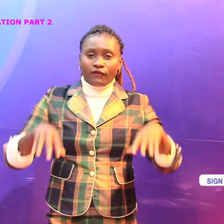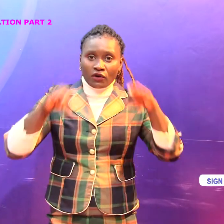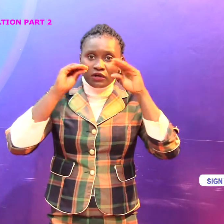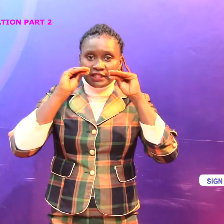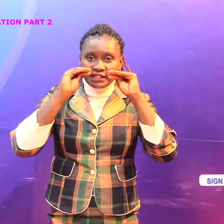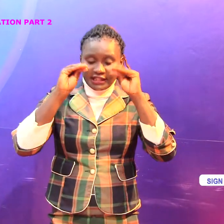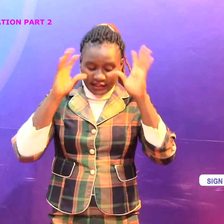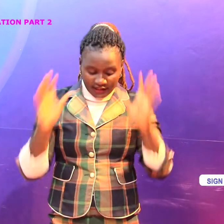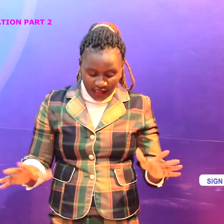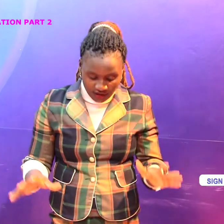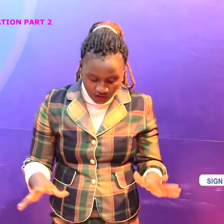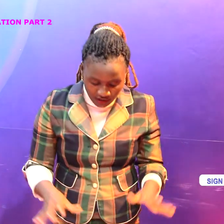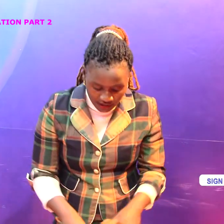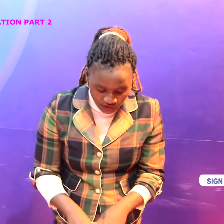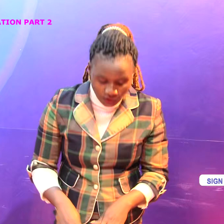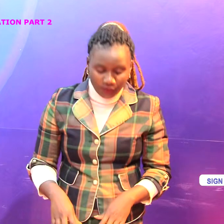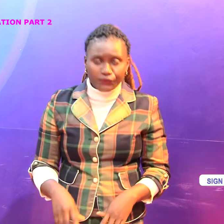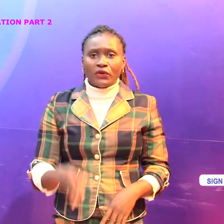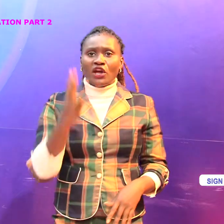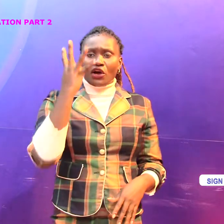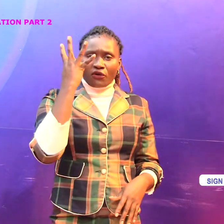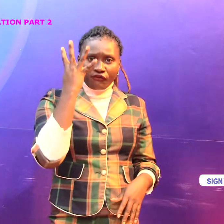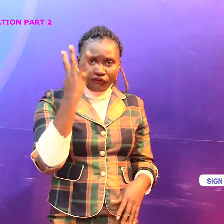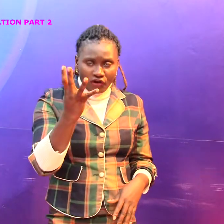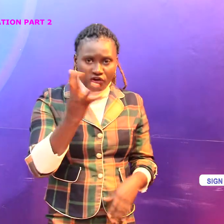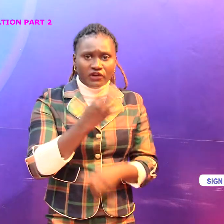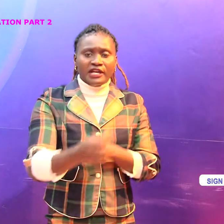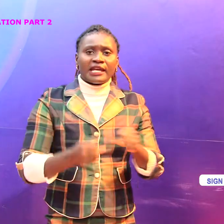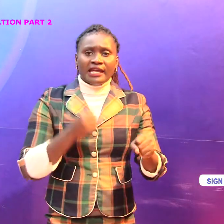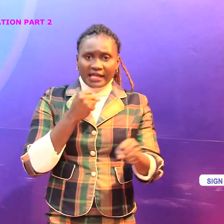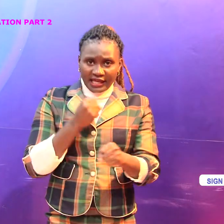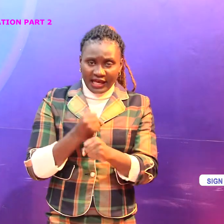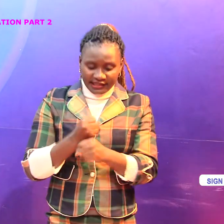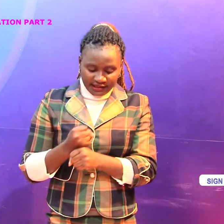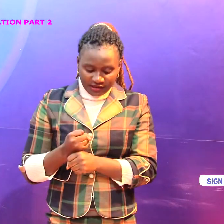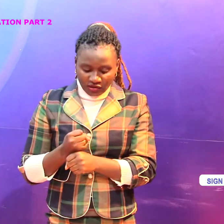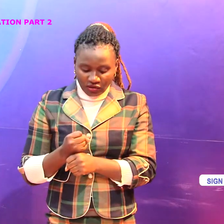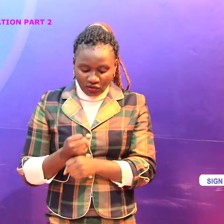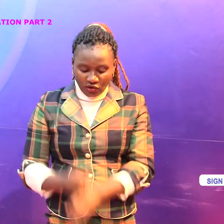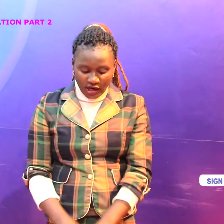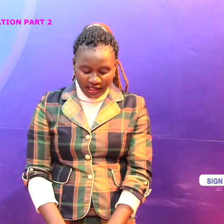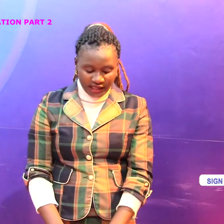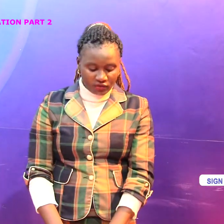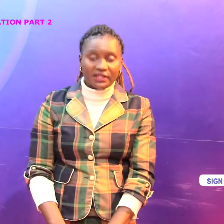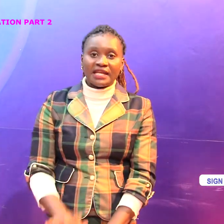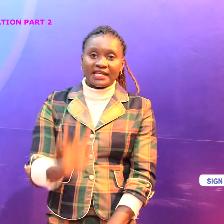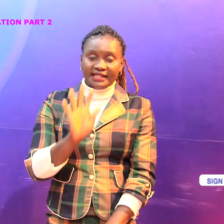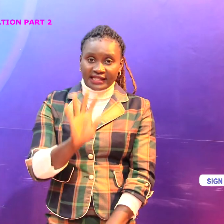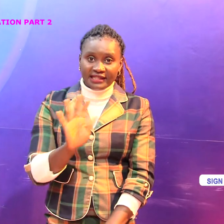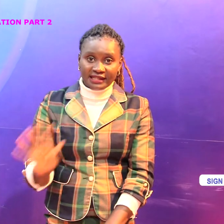for teacher. Okay, so 4 years. So we go again. We say the sentence is,